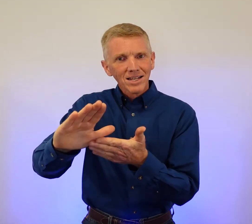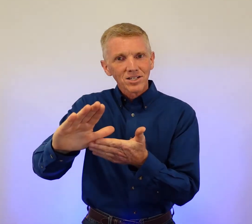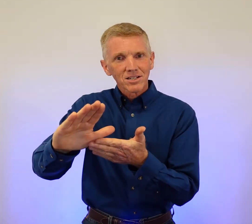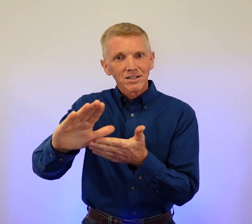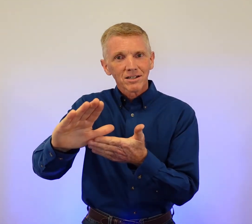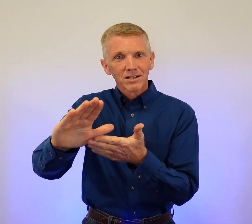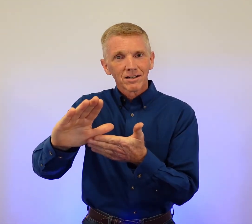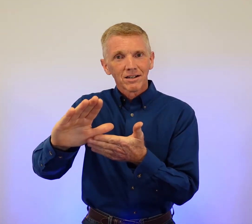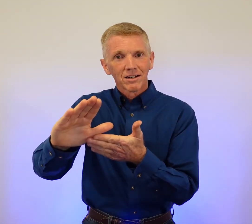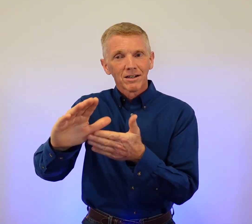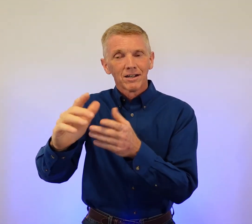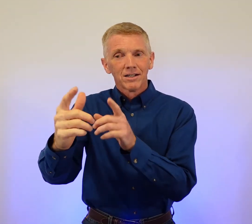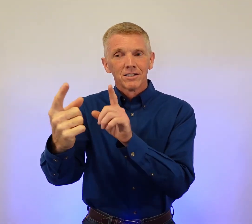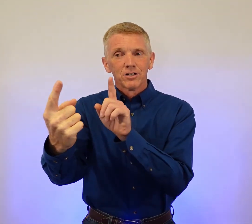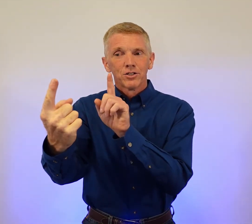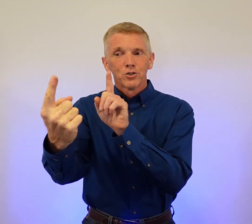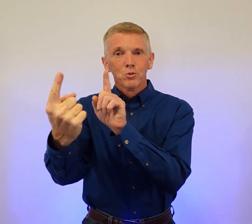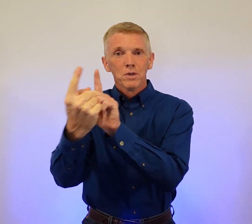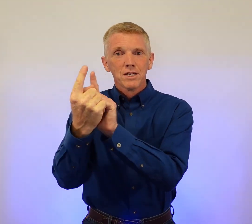Nice to meet.